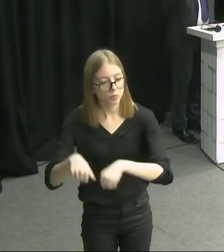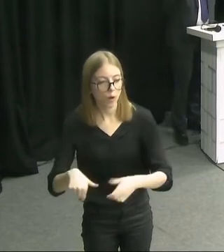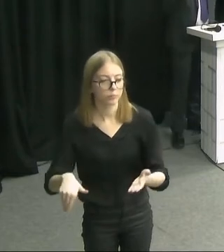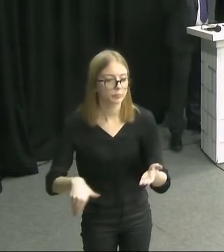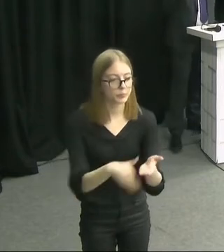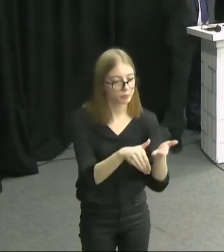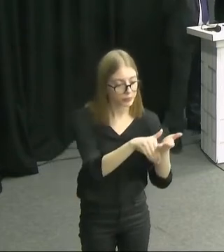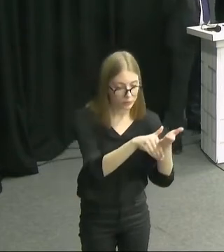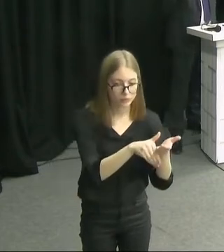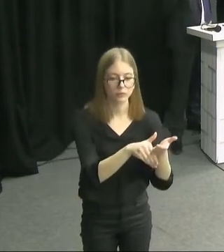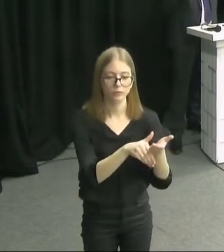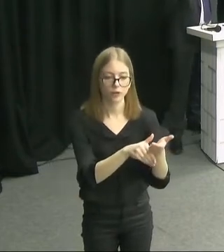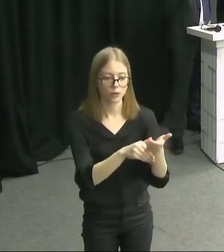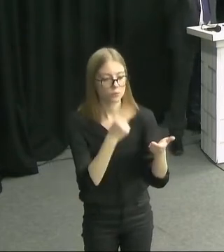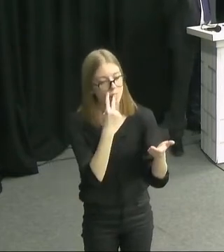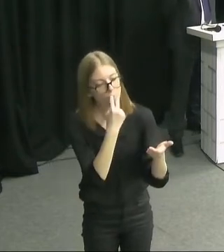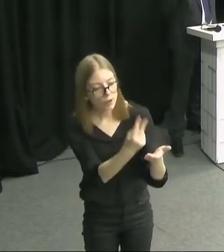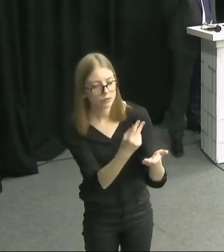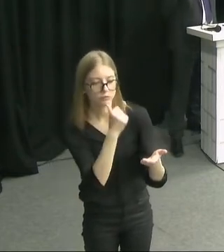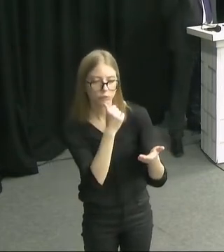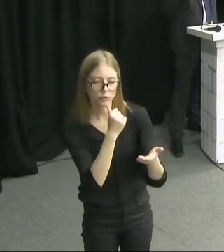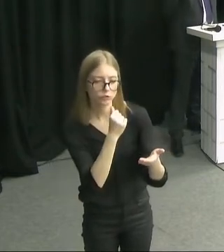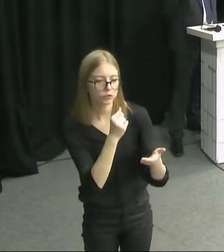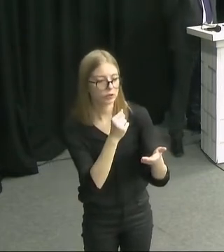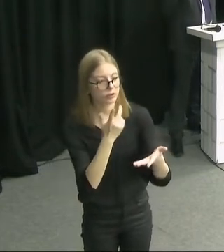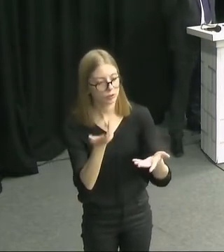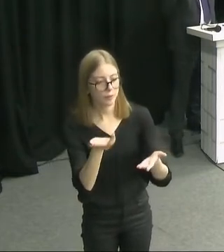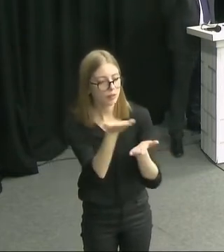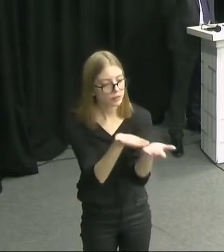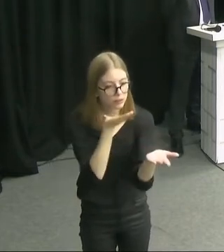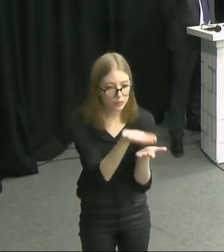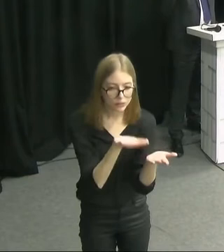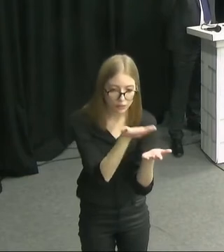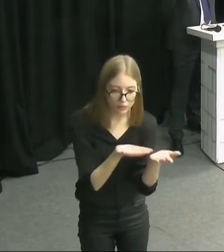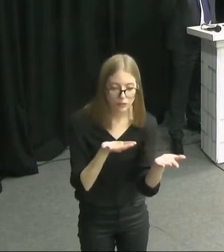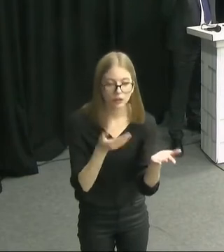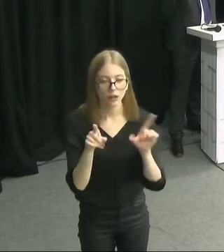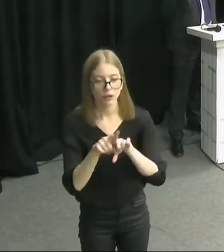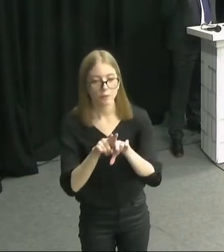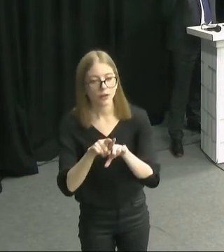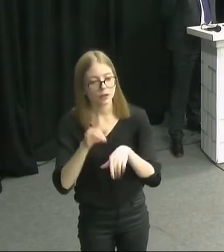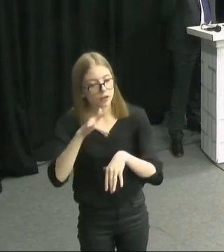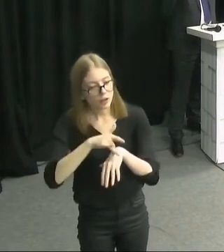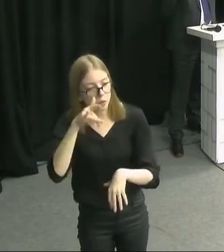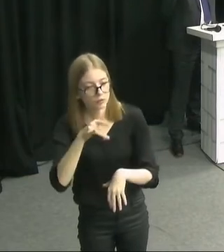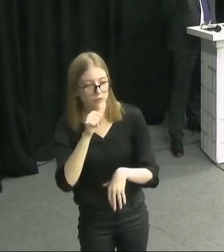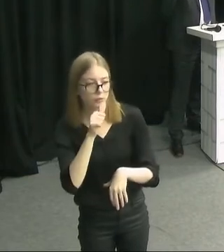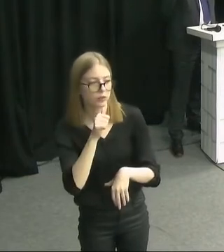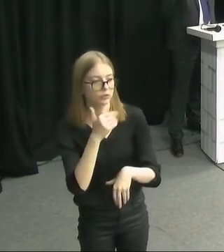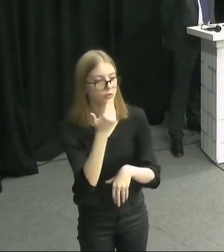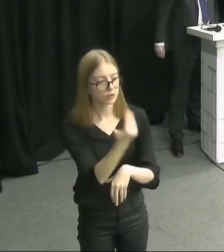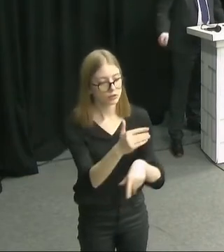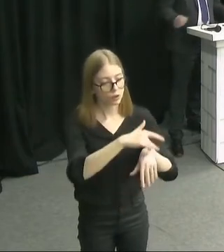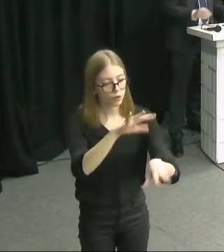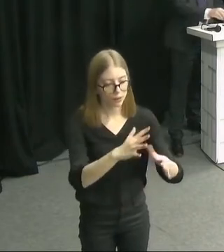to wake the person up. And empathy is important, as we need to be at the same level